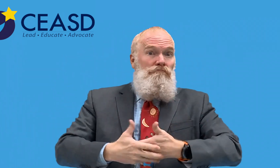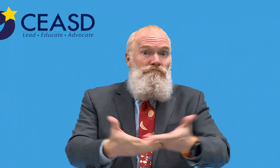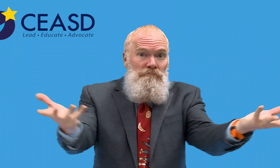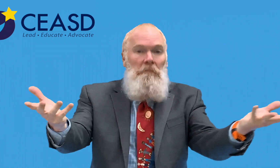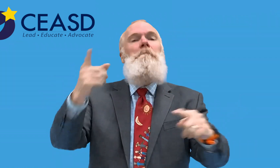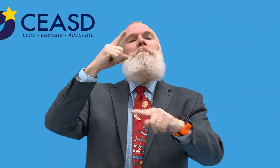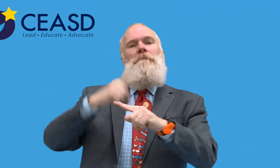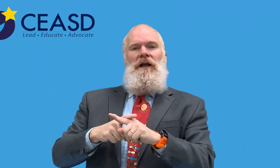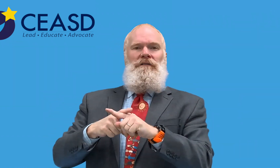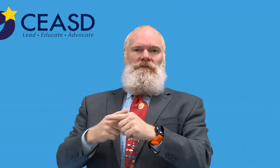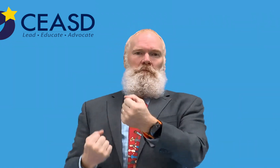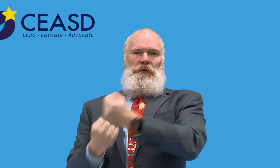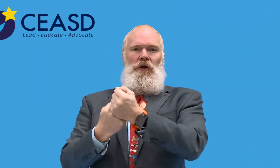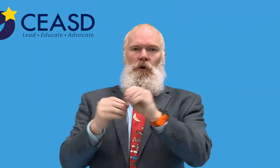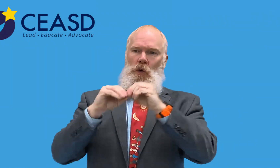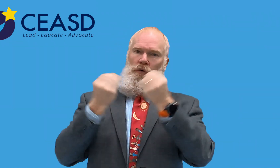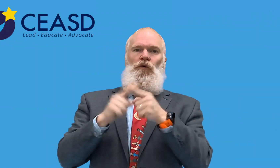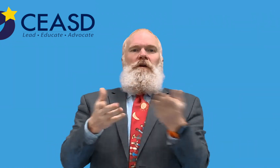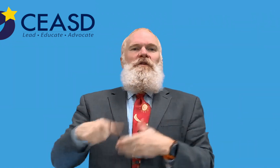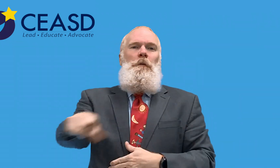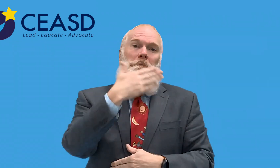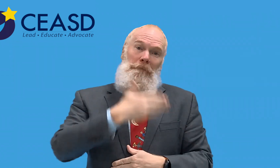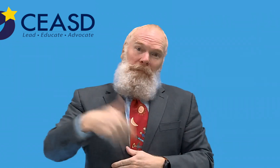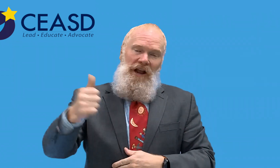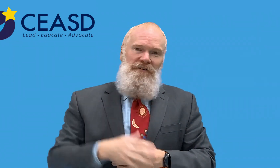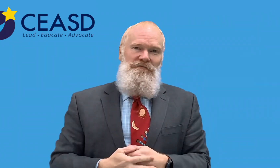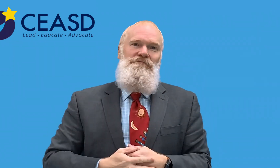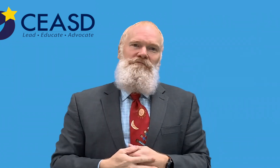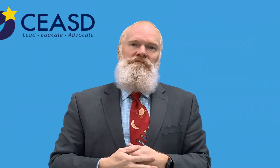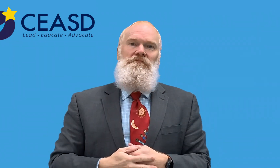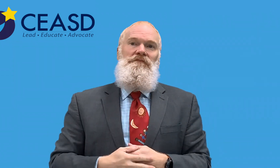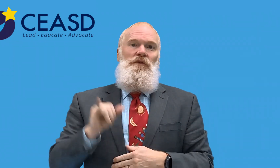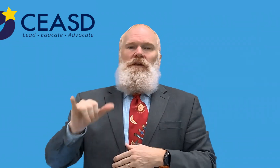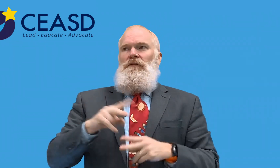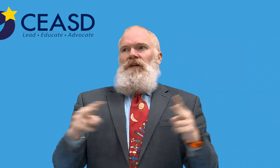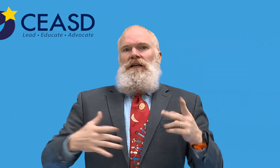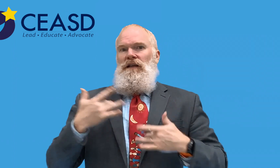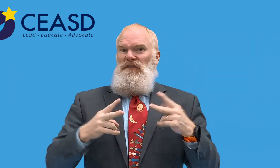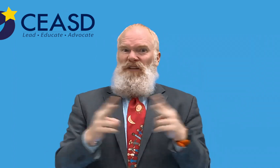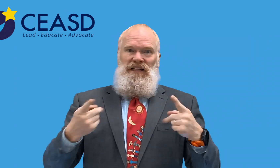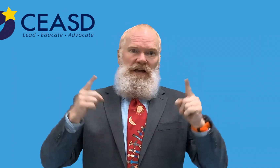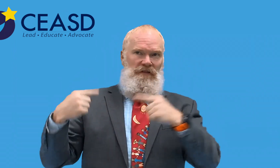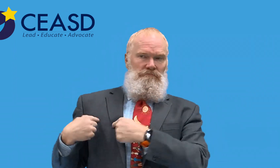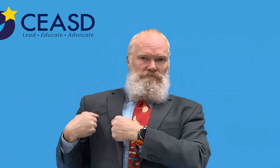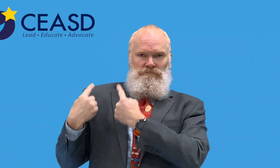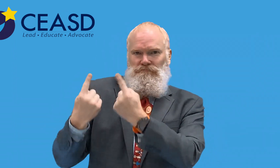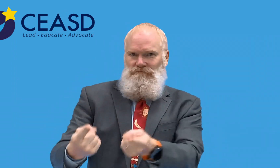you better through our resources. In light of this, the benefit of our conference is twofold: to train up better leaders,